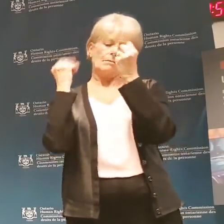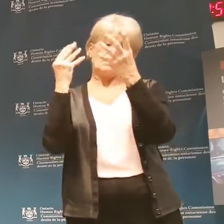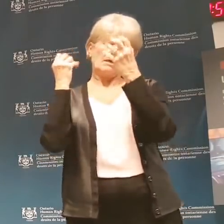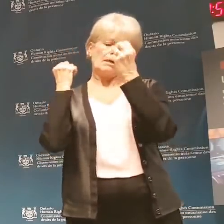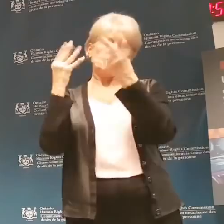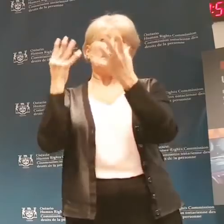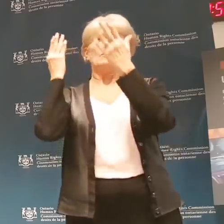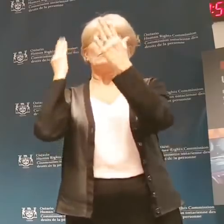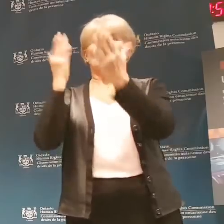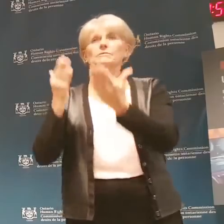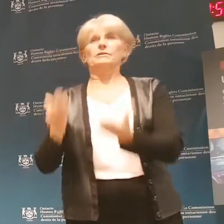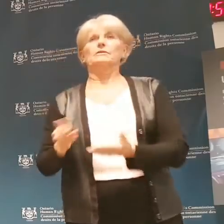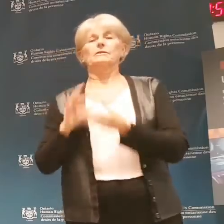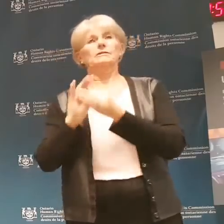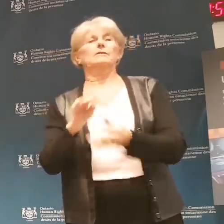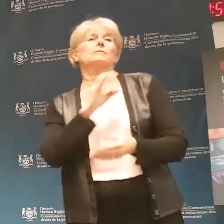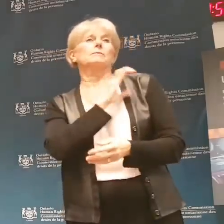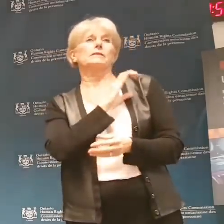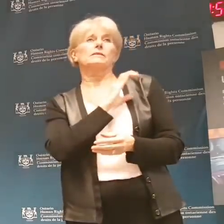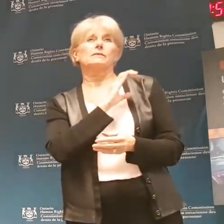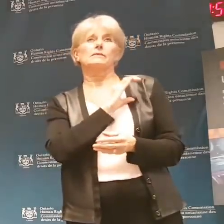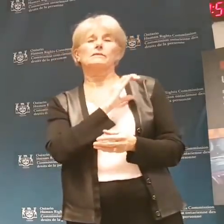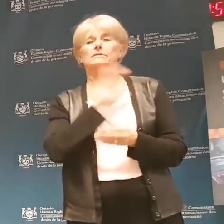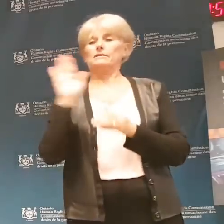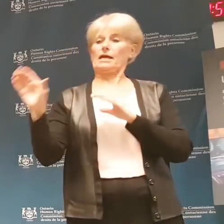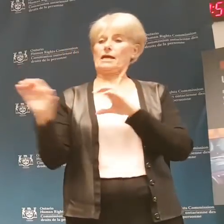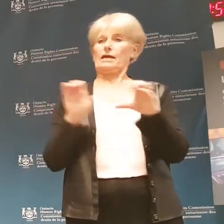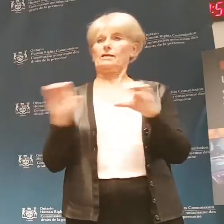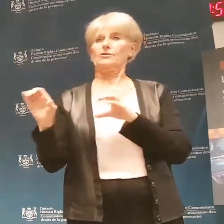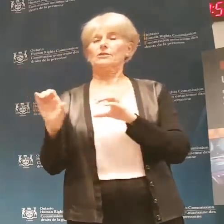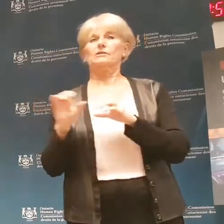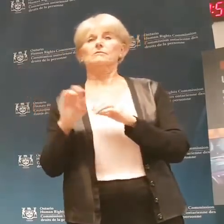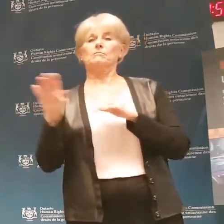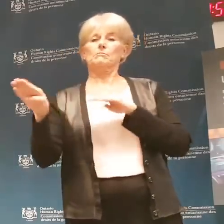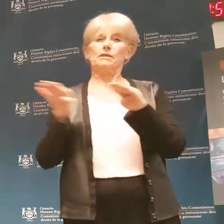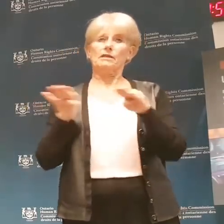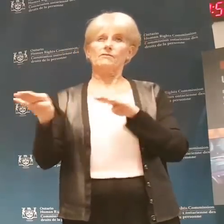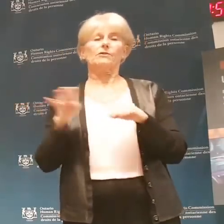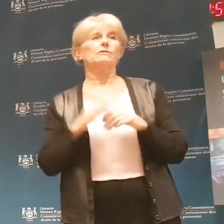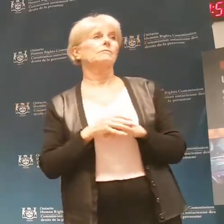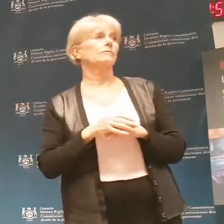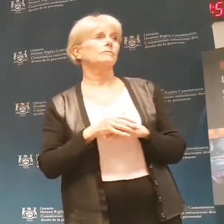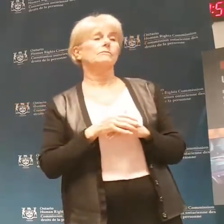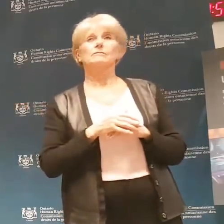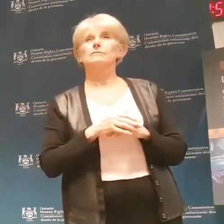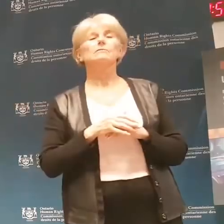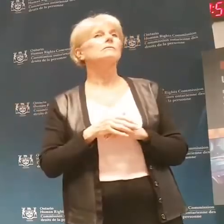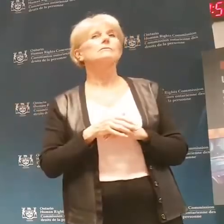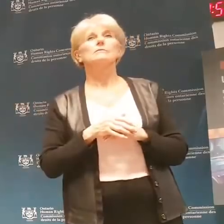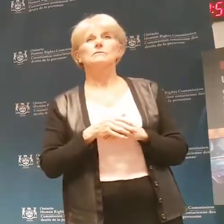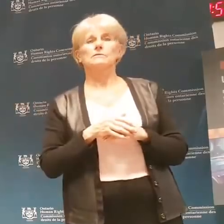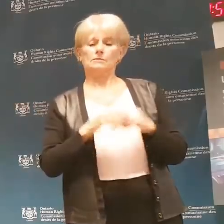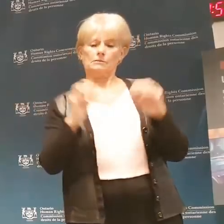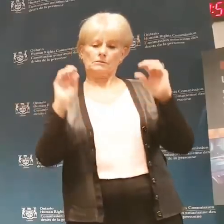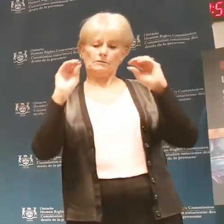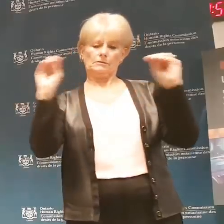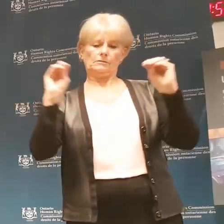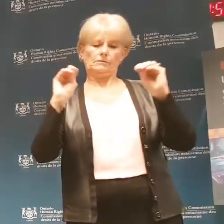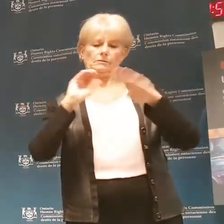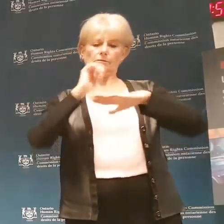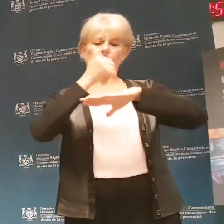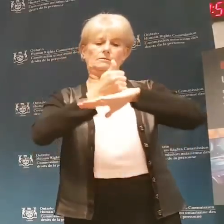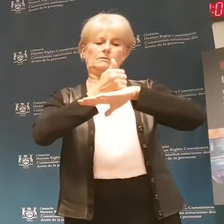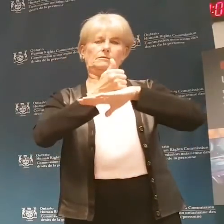recommendations about policing conduct and policing behavior, which have not been